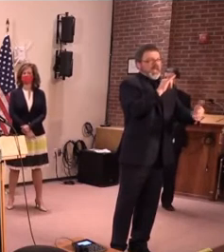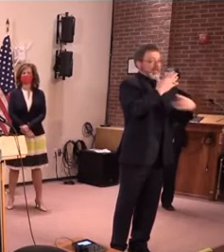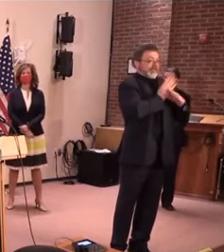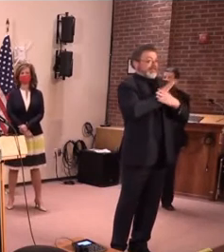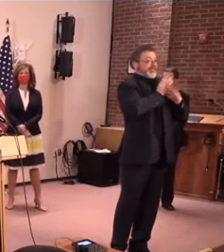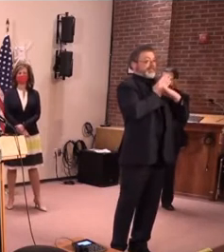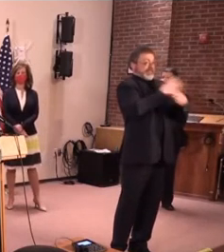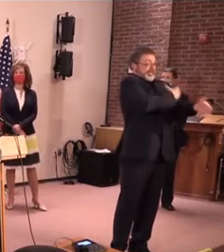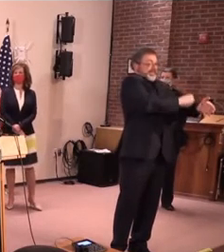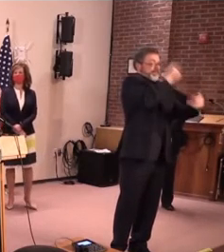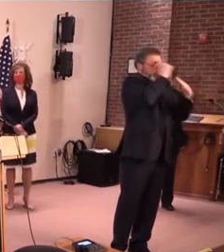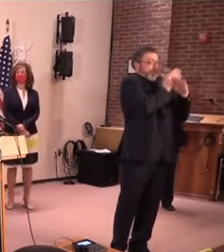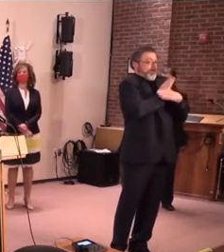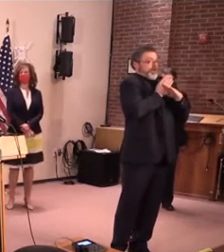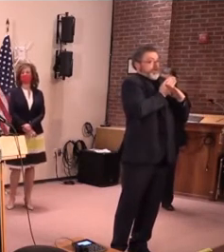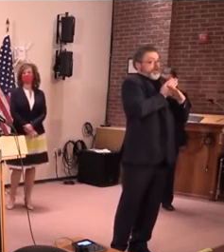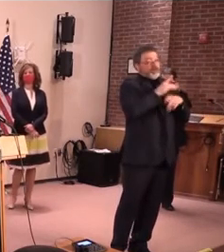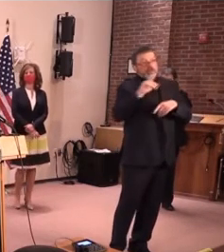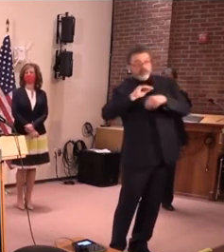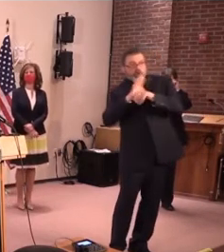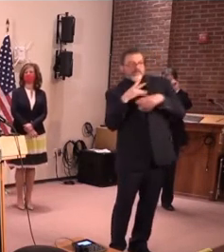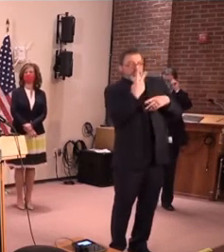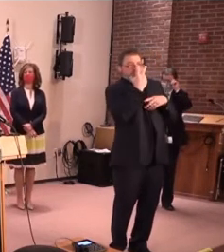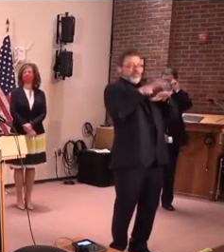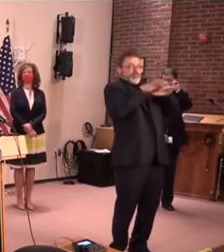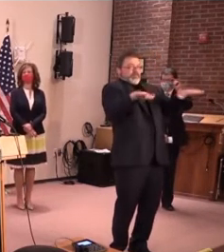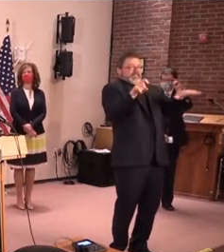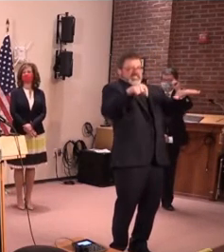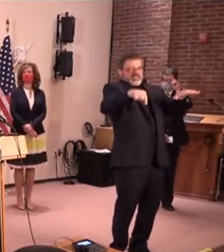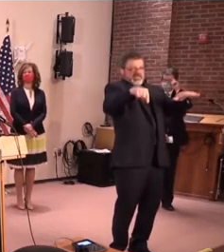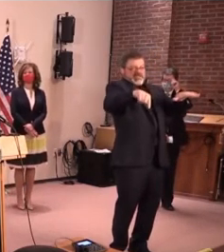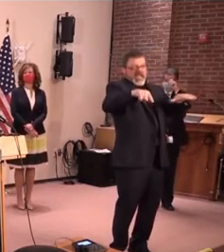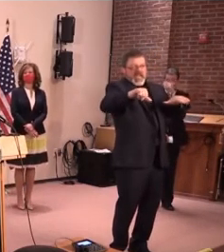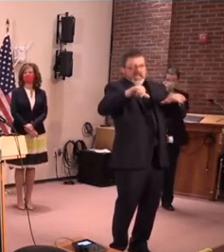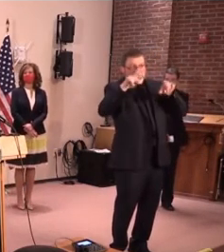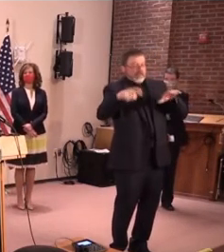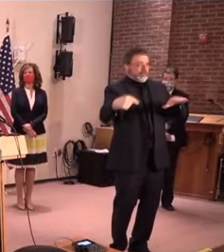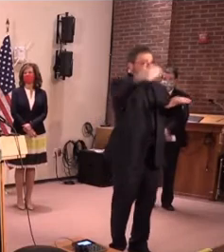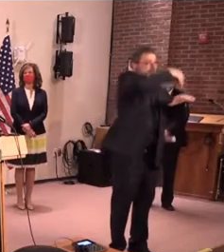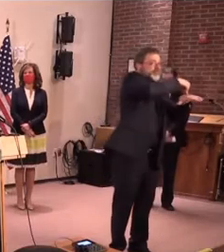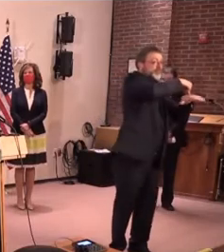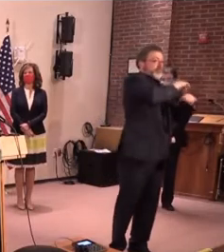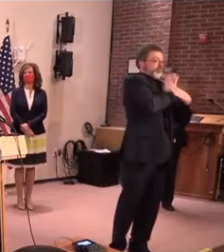a current COVID infection. And I'm wondering